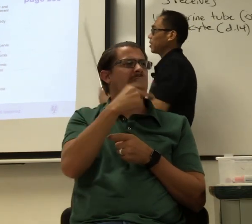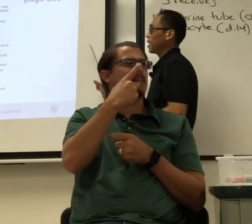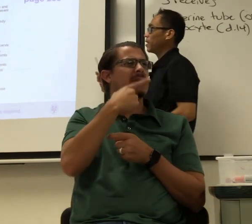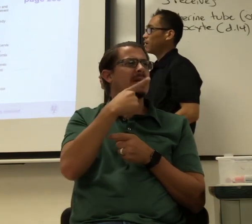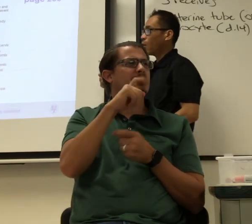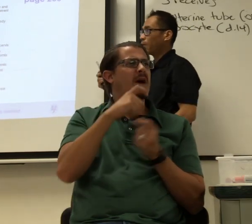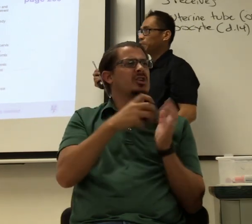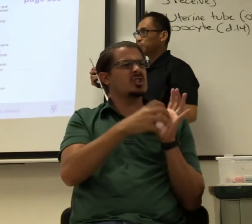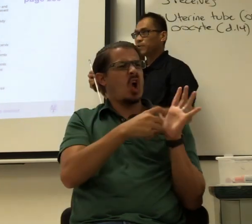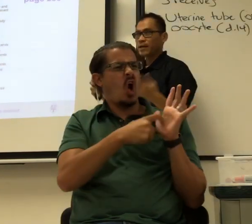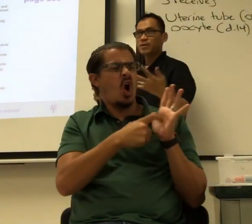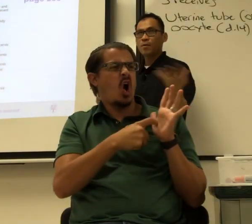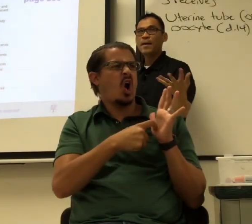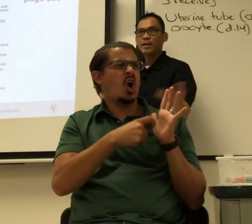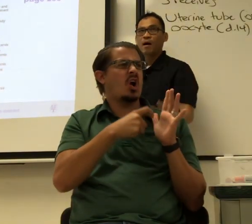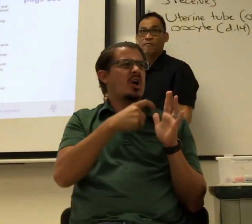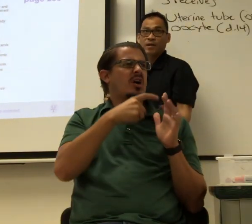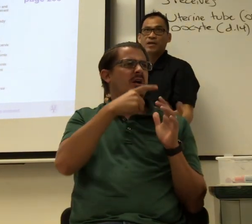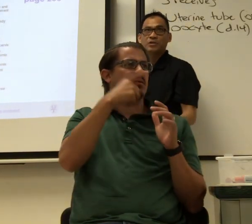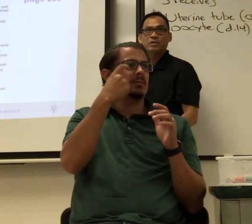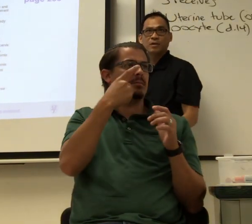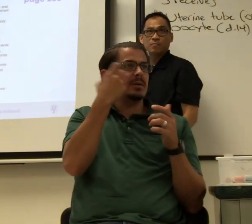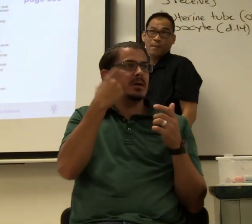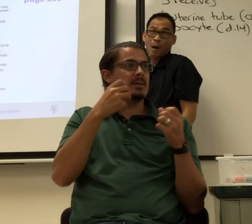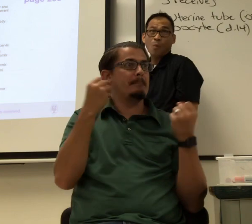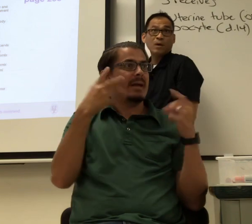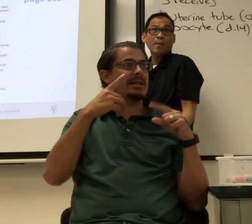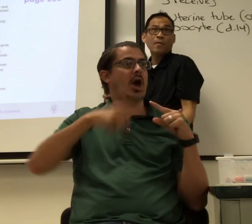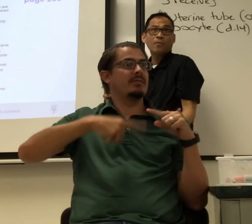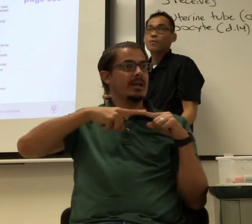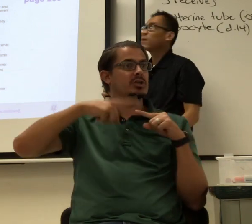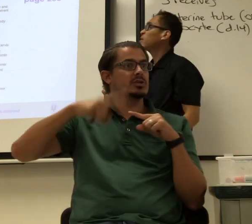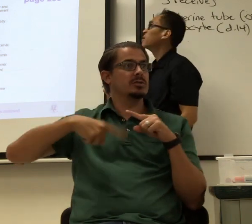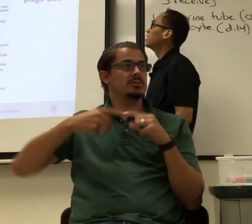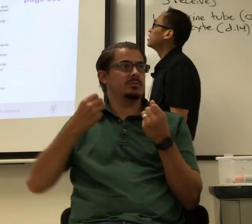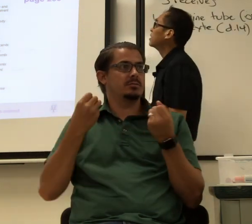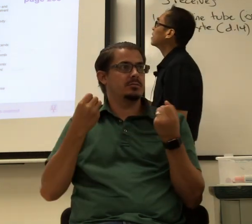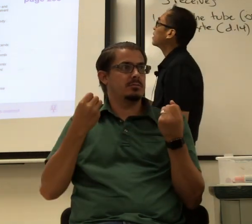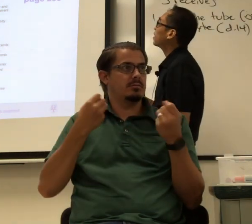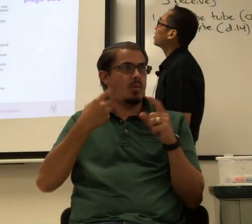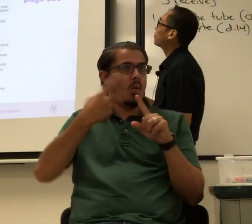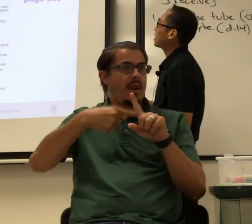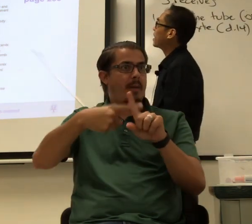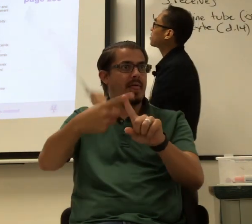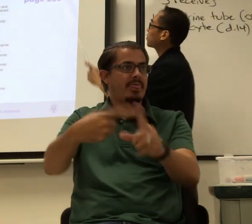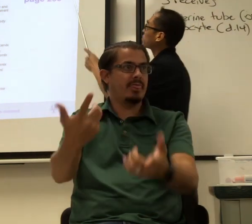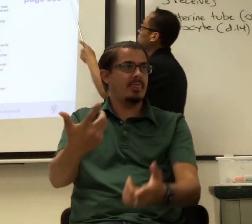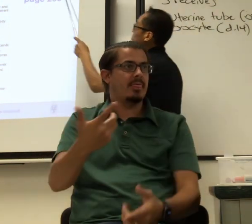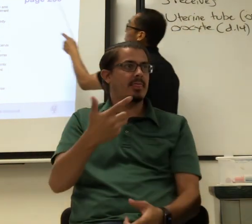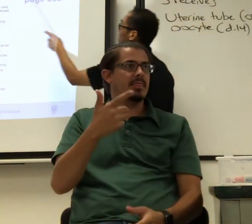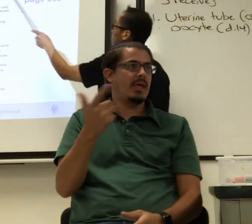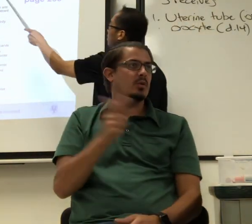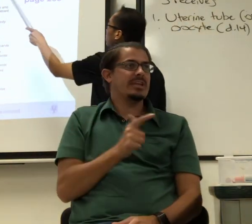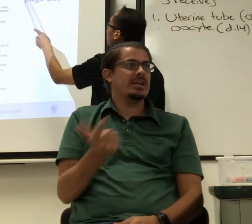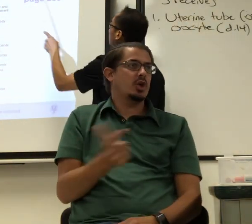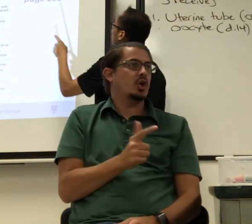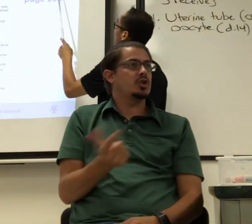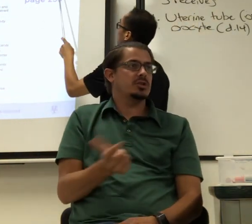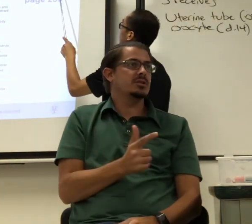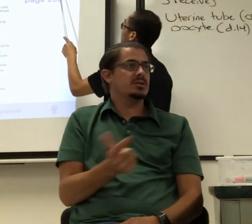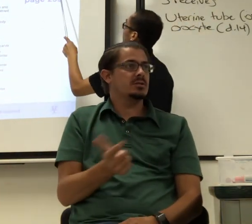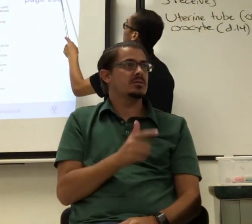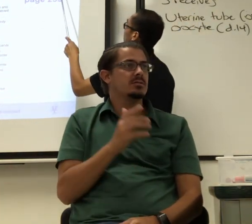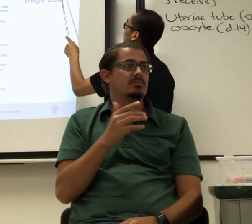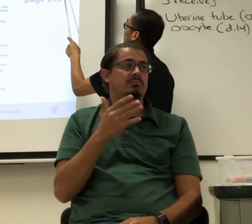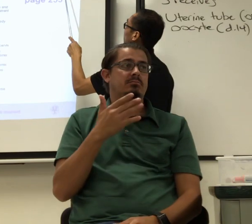and pustulated owing to many ovulations, about 1 a month. They take turns.